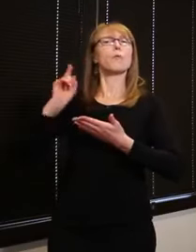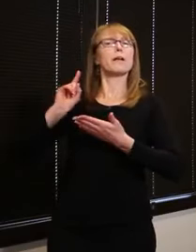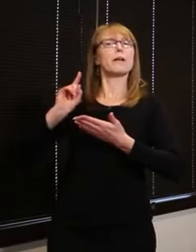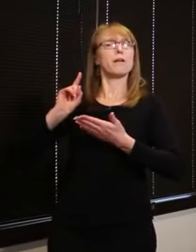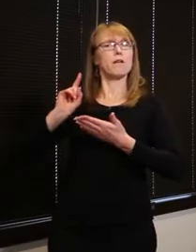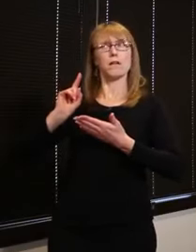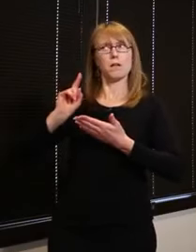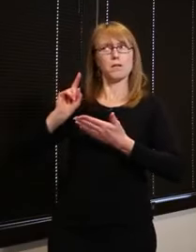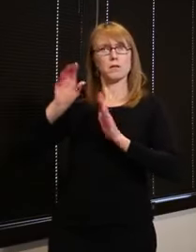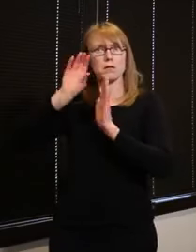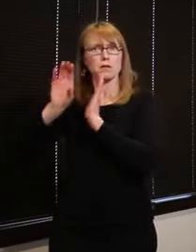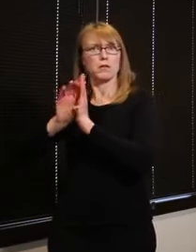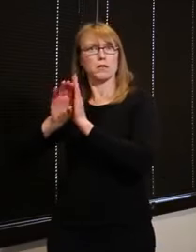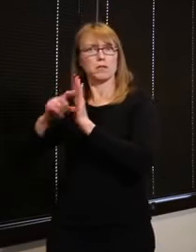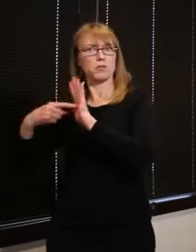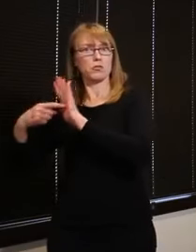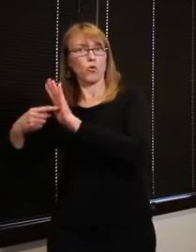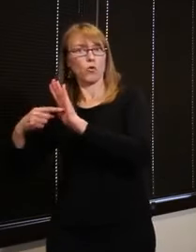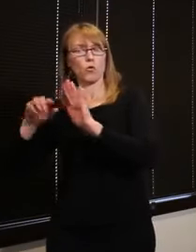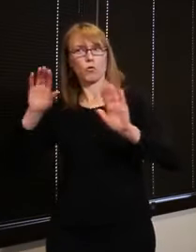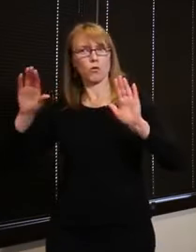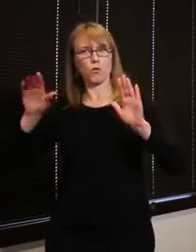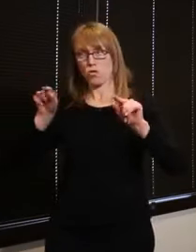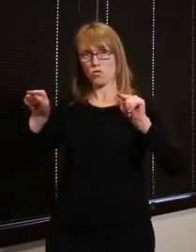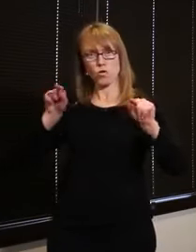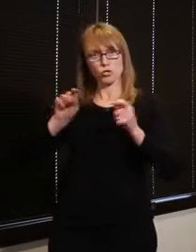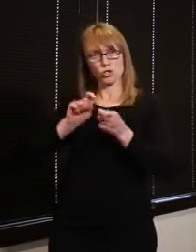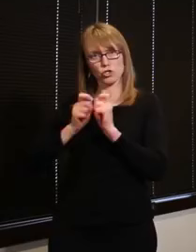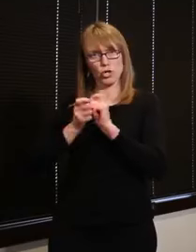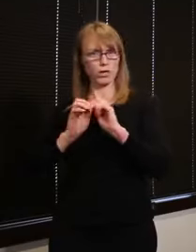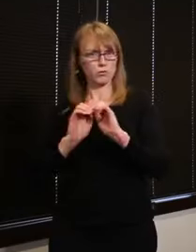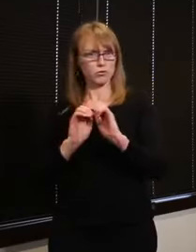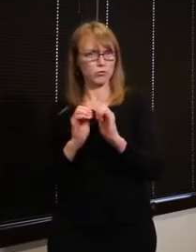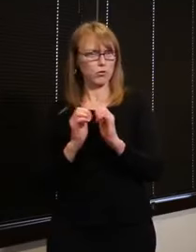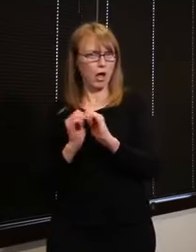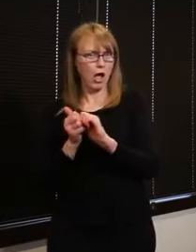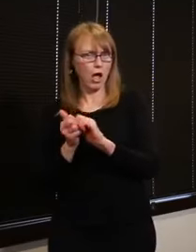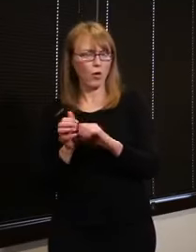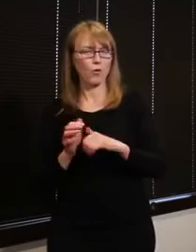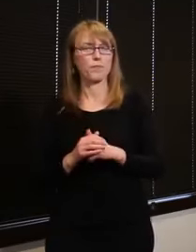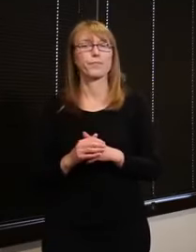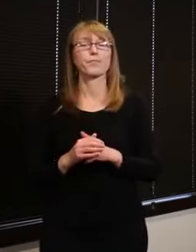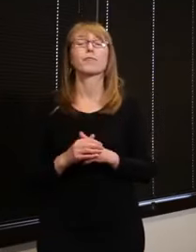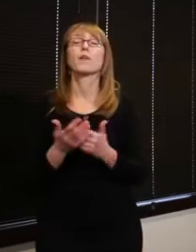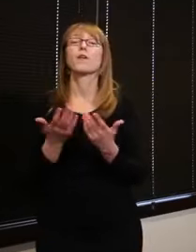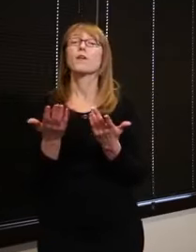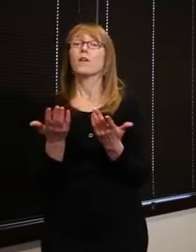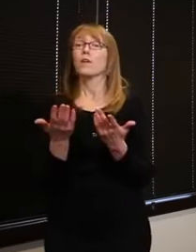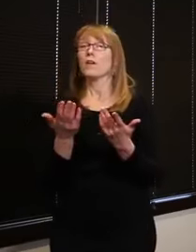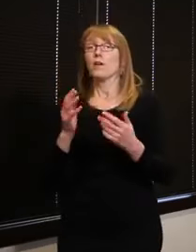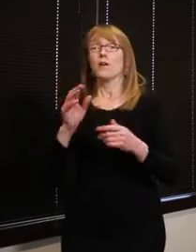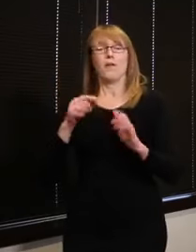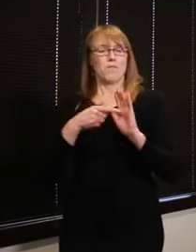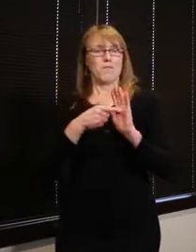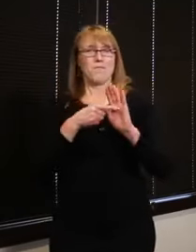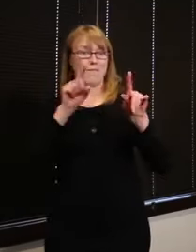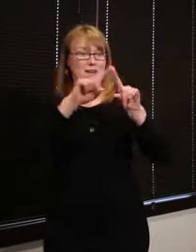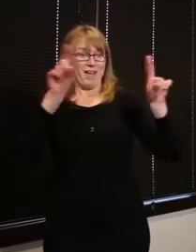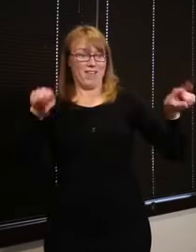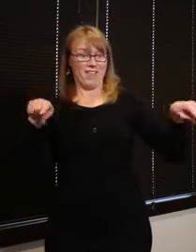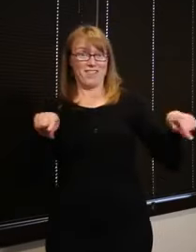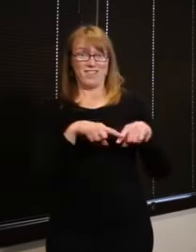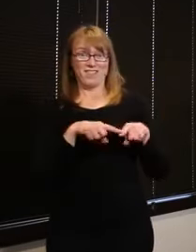data coming in. And so we're able to take that data and then feed it into the model. And so just like using my hurricane